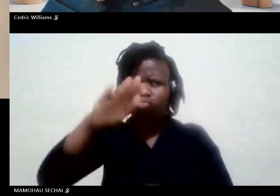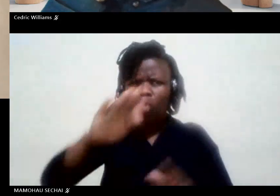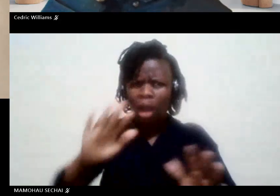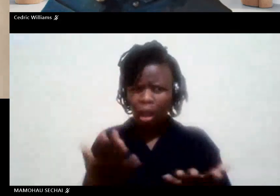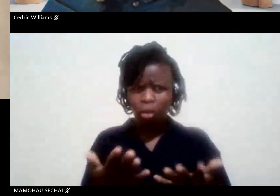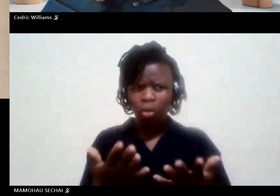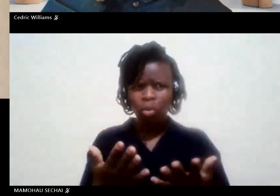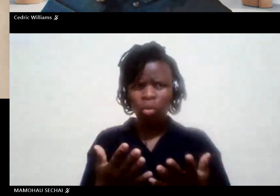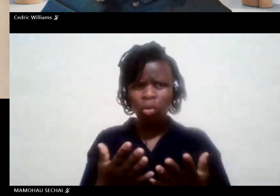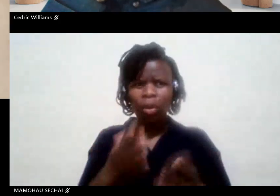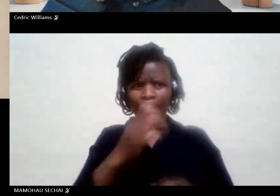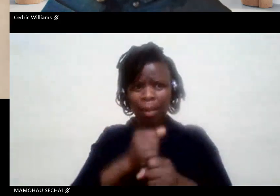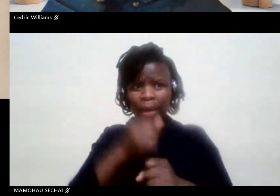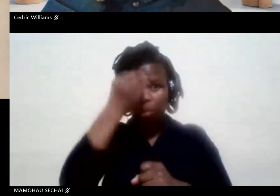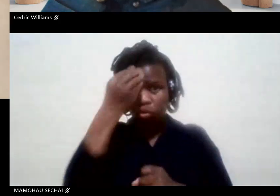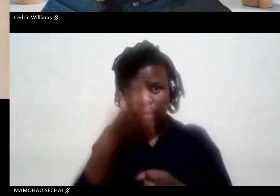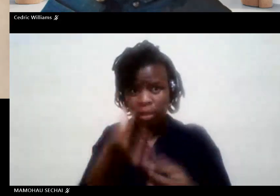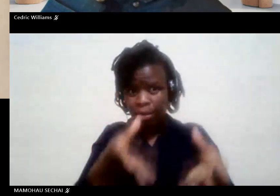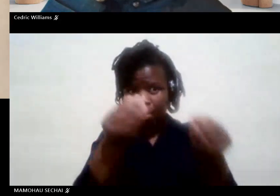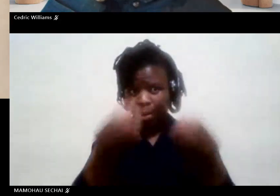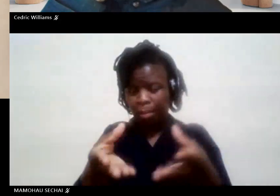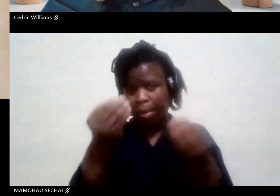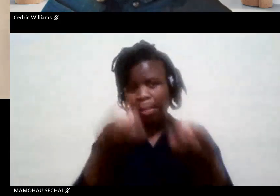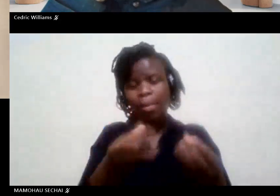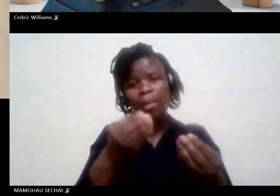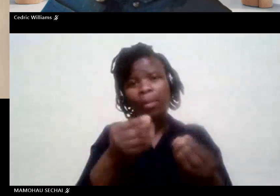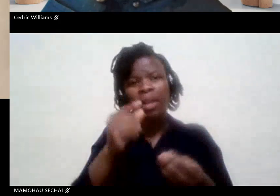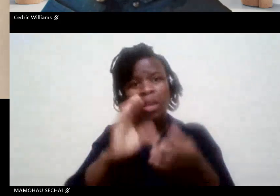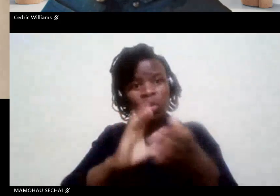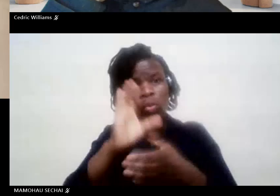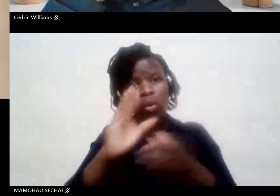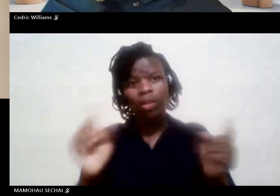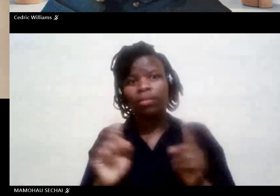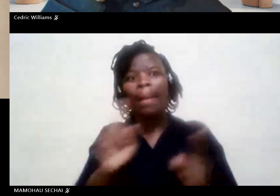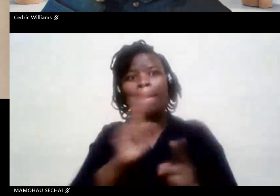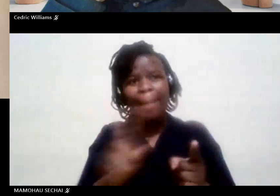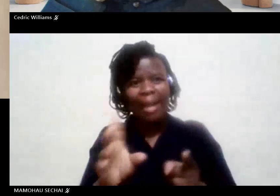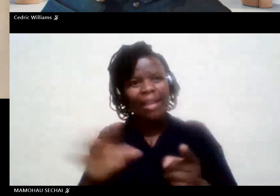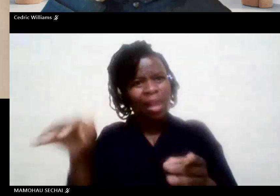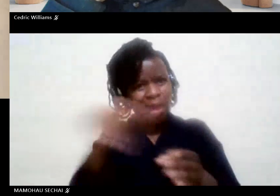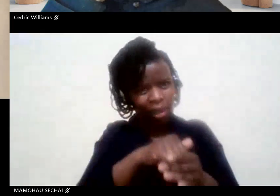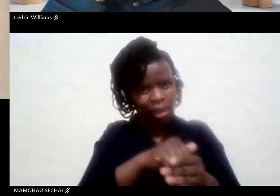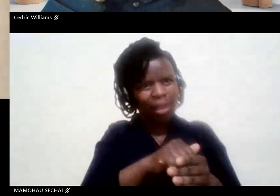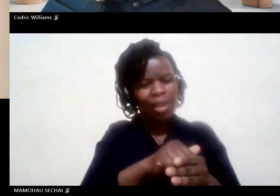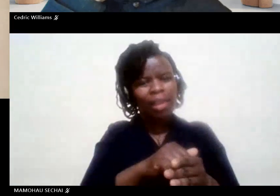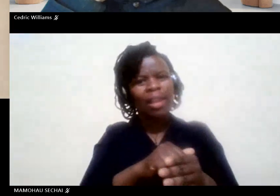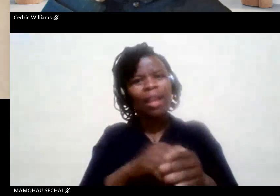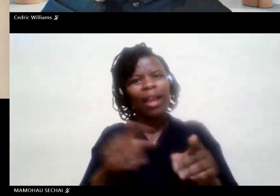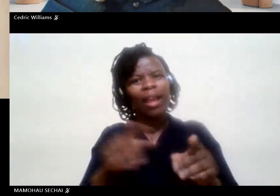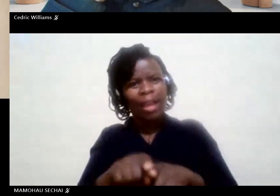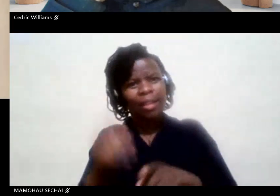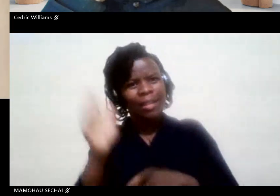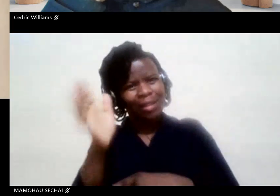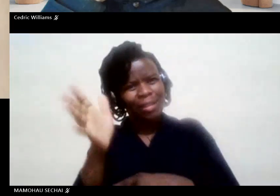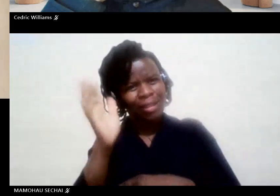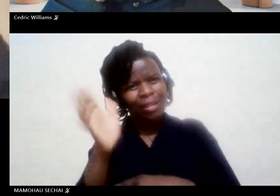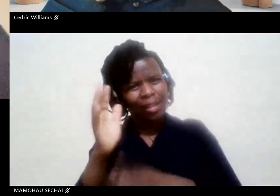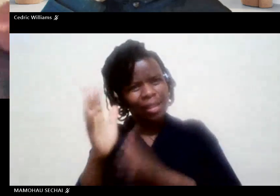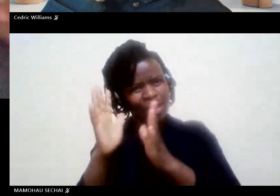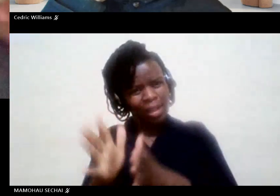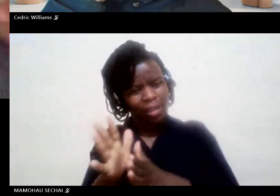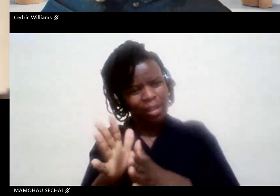that. So I want to go, it's not in this course, but that's one thing I'm bringing in as a lecturer, saying that when you find